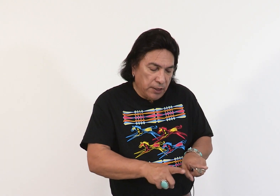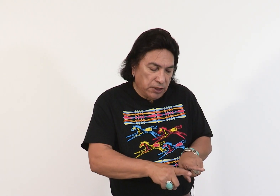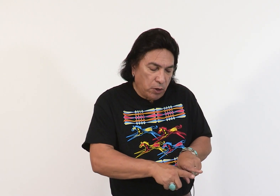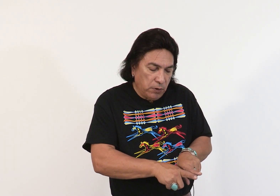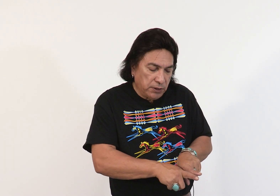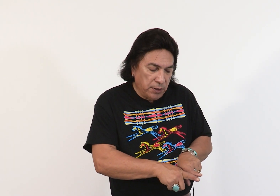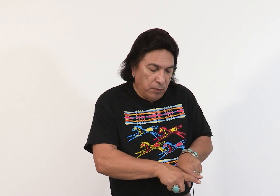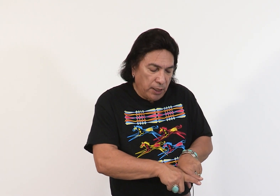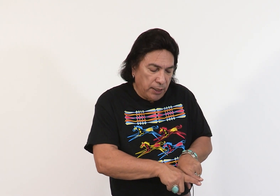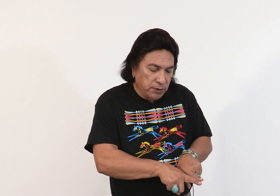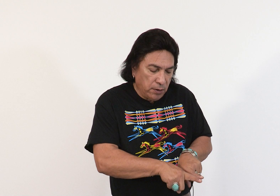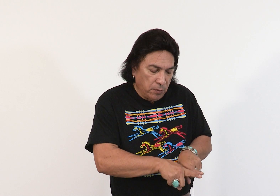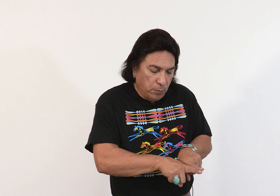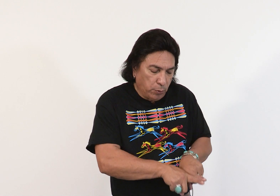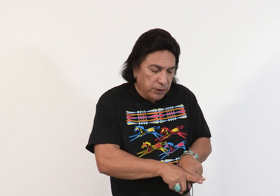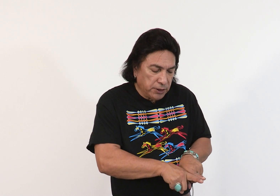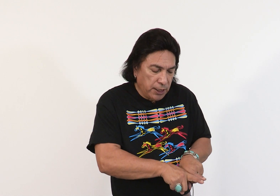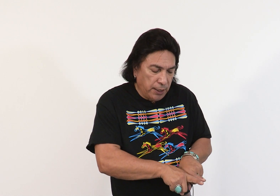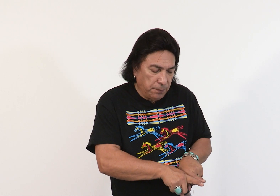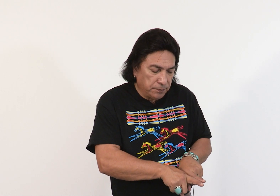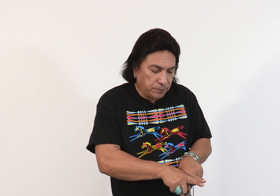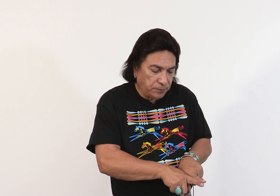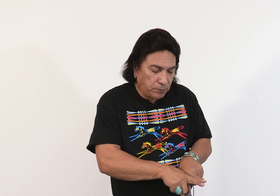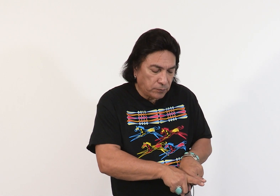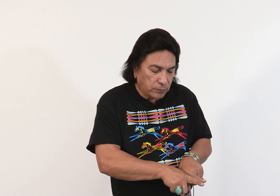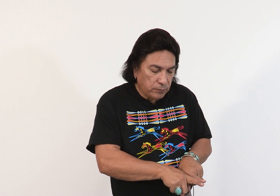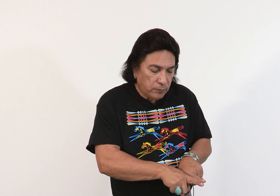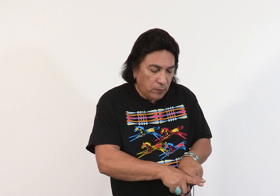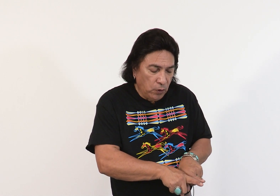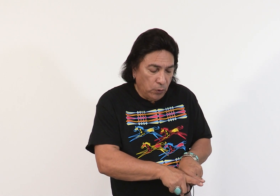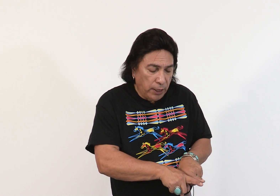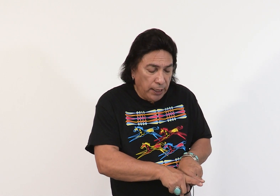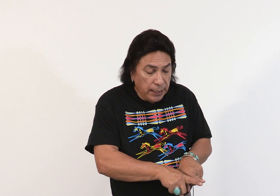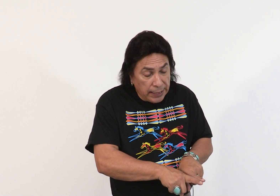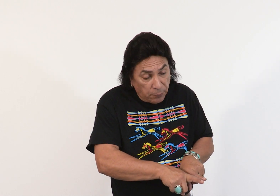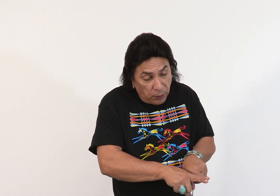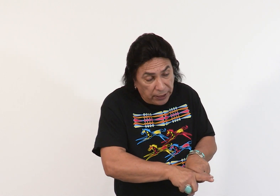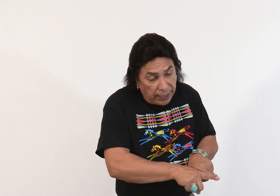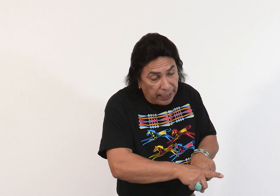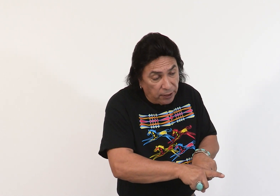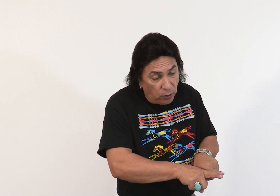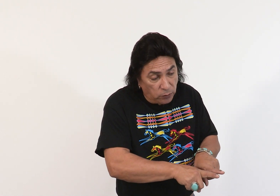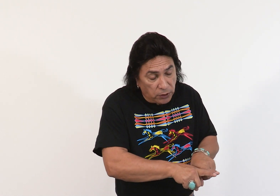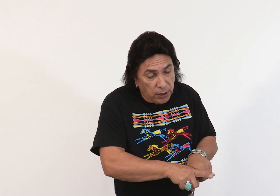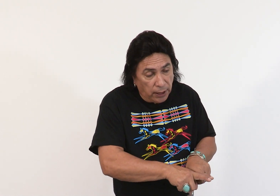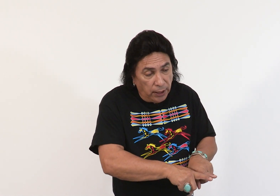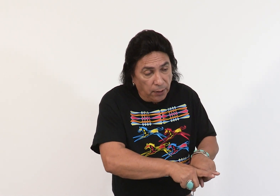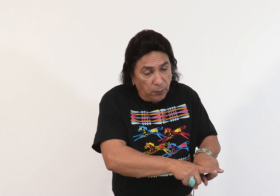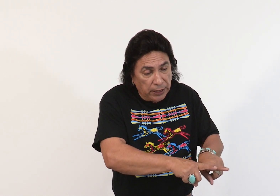This always symbolizes present time. Okay? And when the hand goes, we can